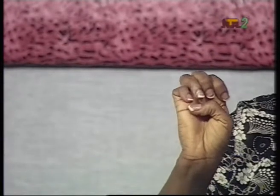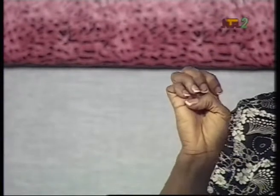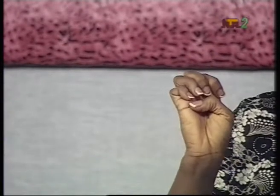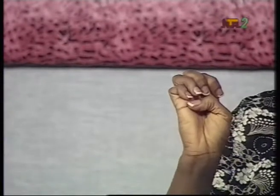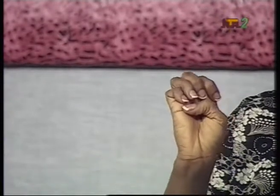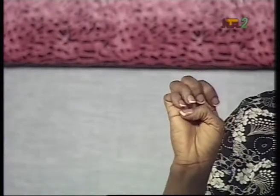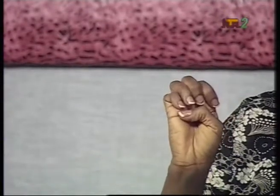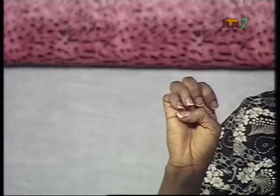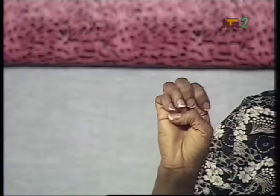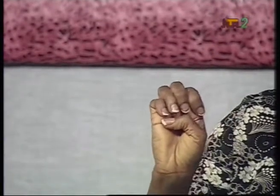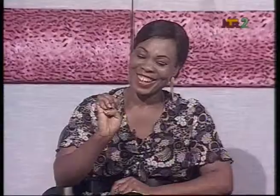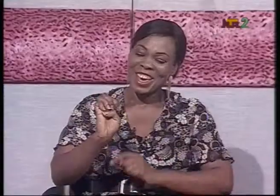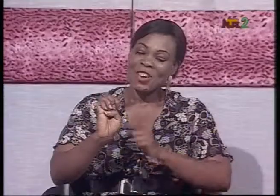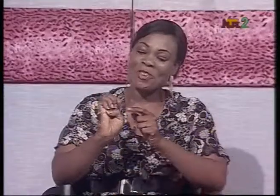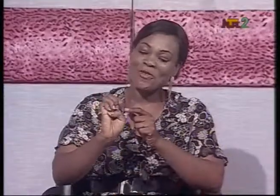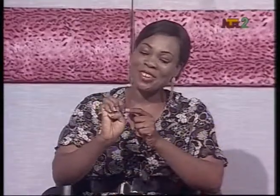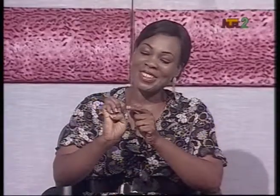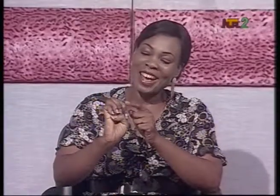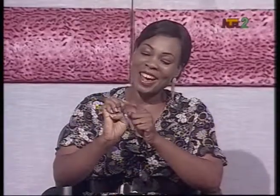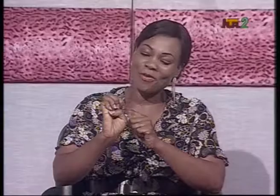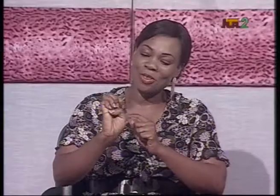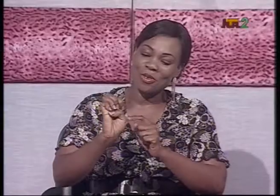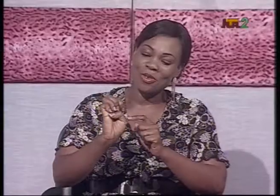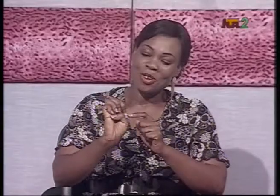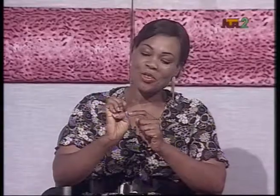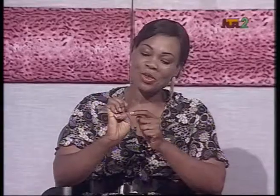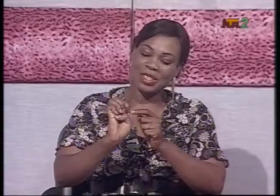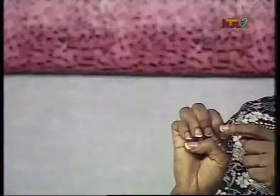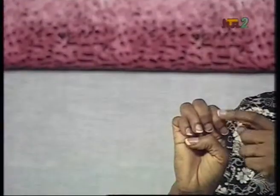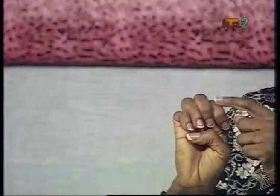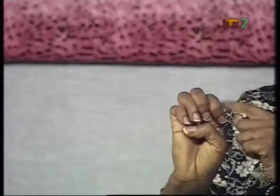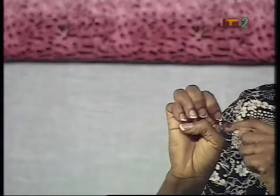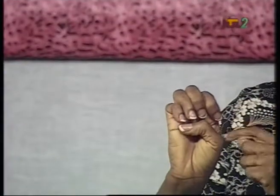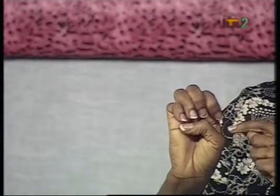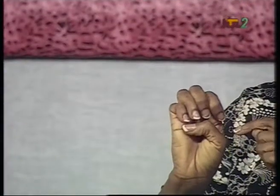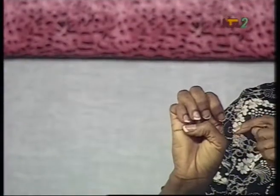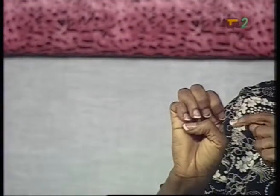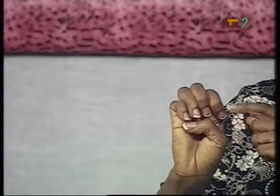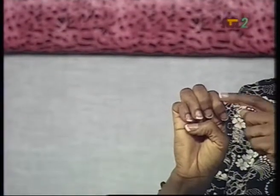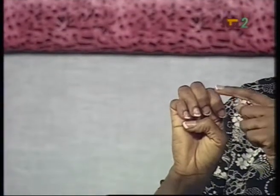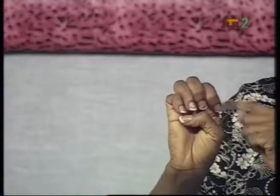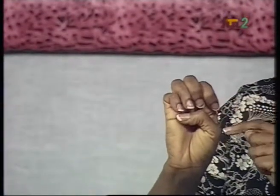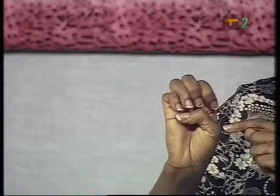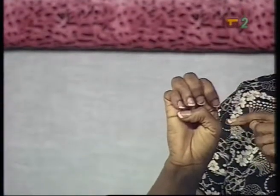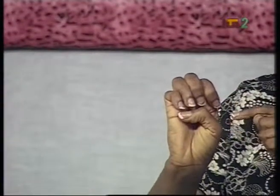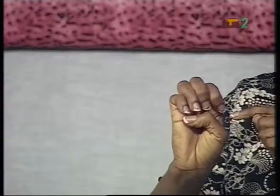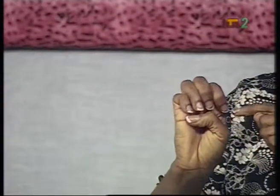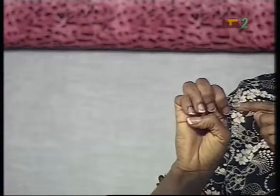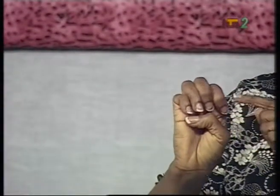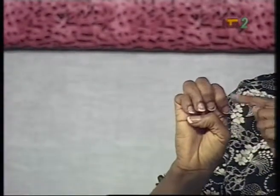Isn't it easy? If you look from the side view, you'll see an E shape formed. From your side view, you see an E